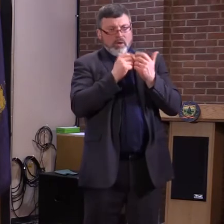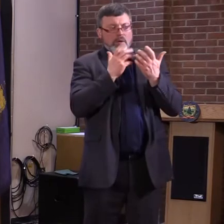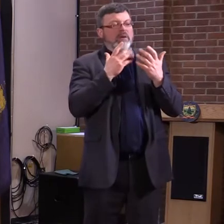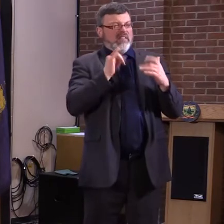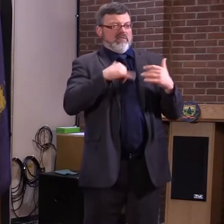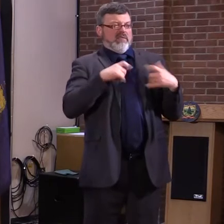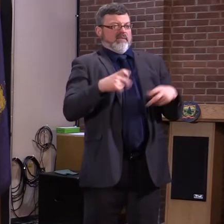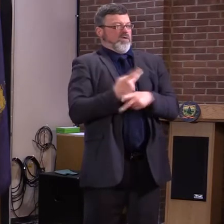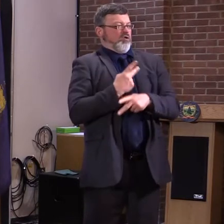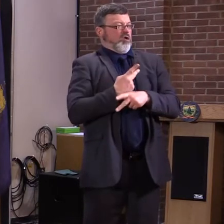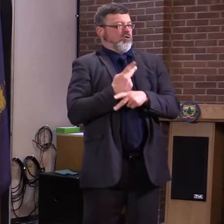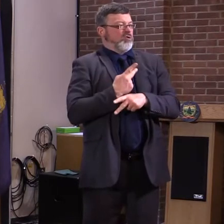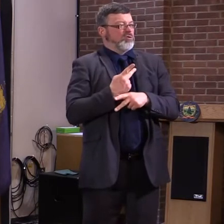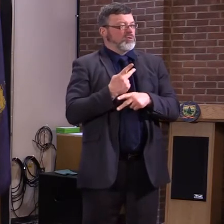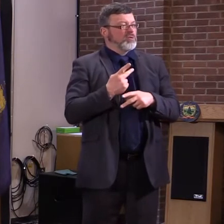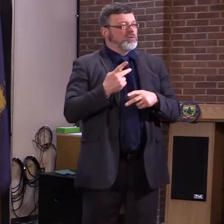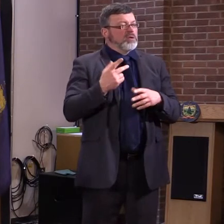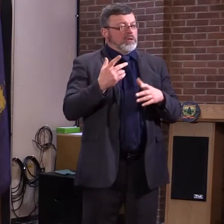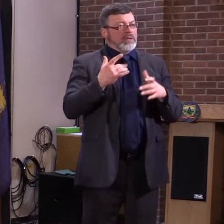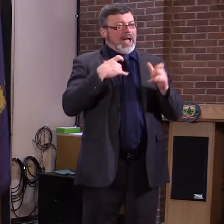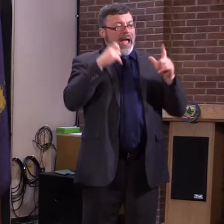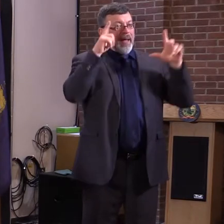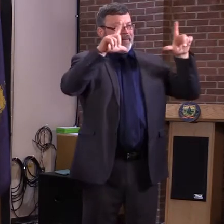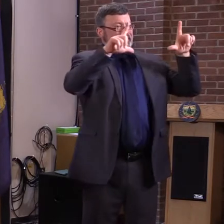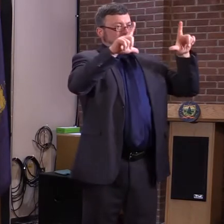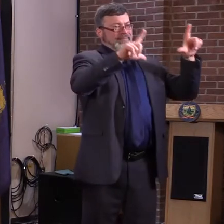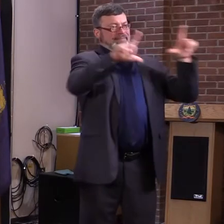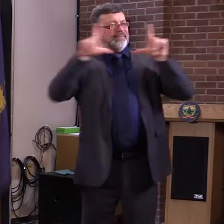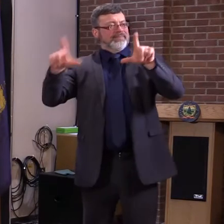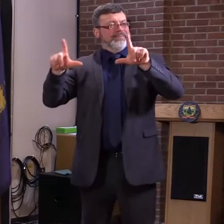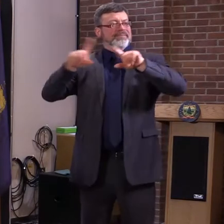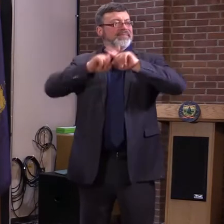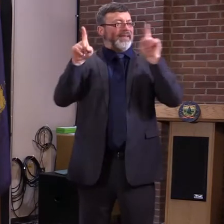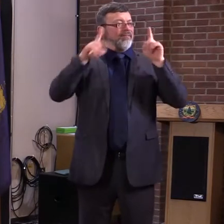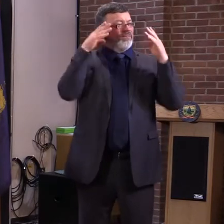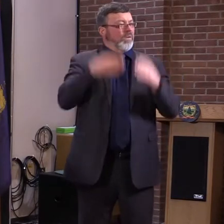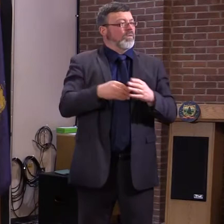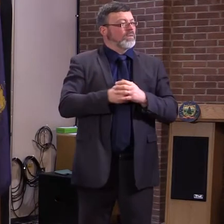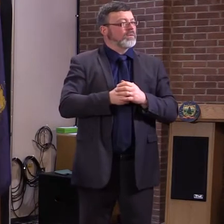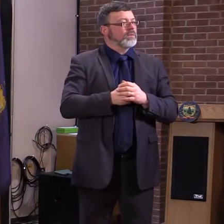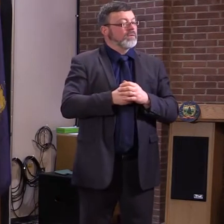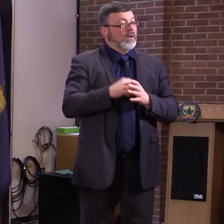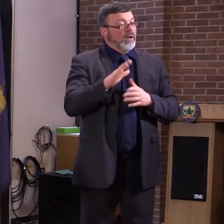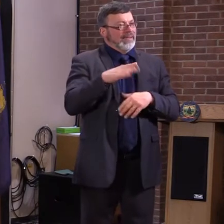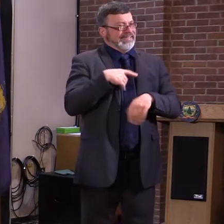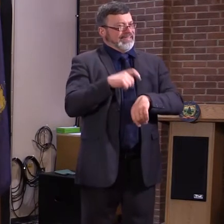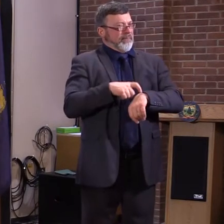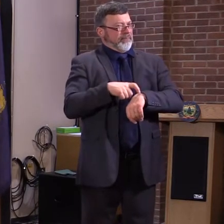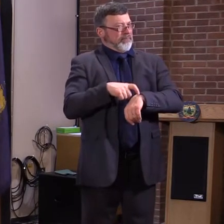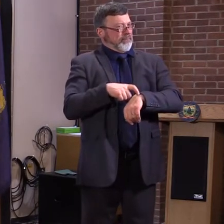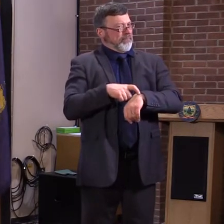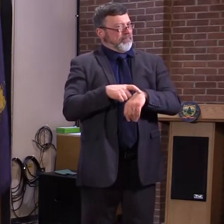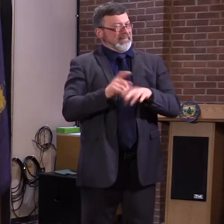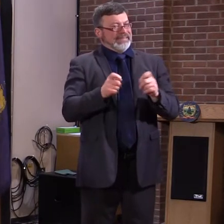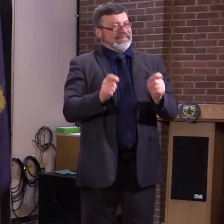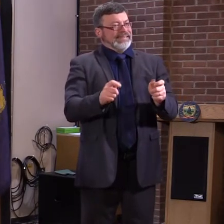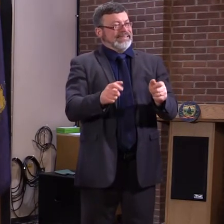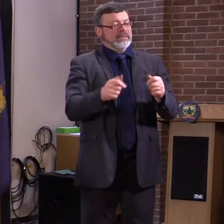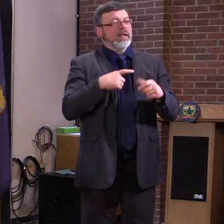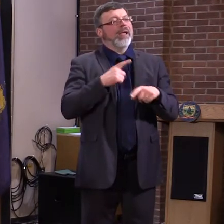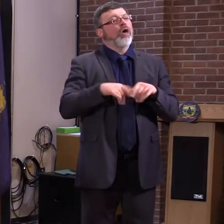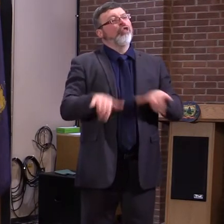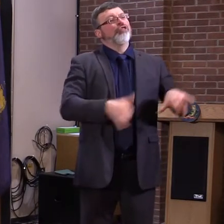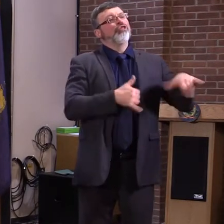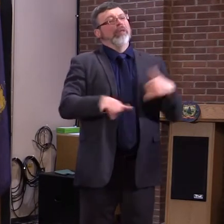if you will, and now we're feeling a sense of urgency to do that. We have a longstanding practice in the state in education in Vermont